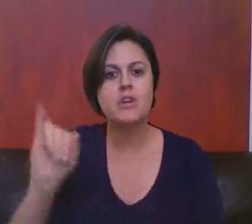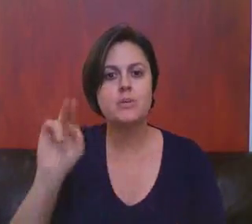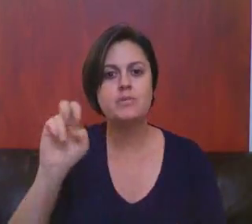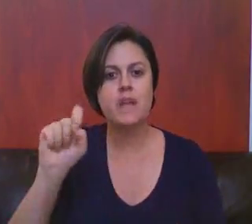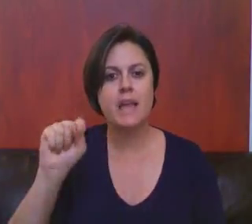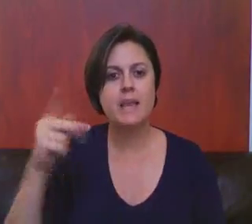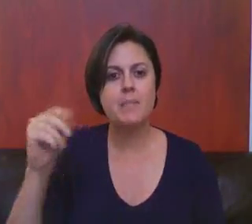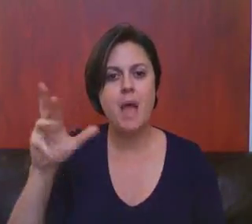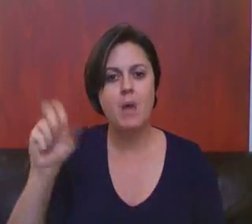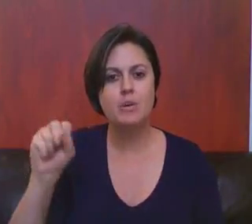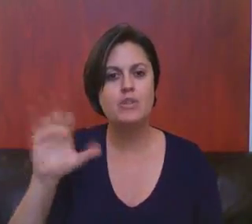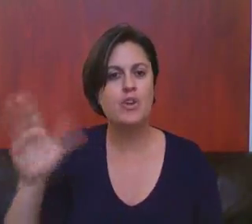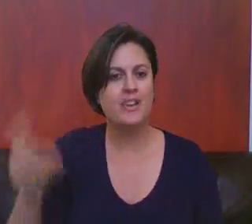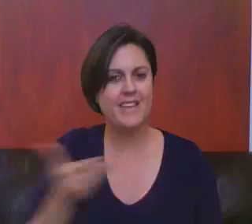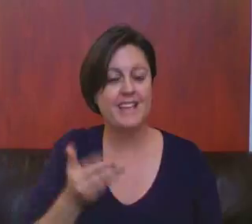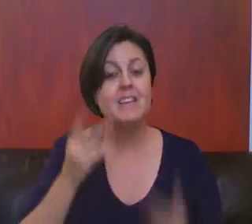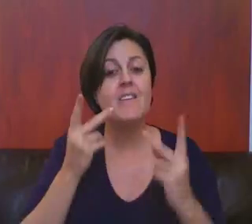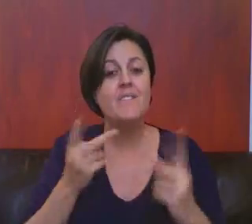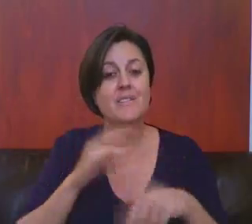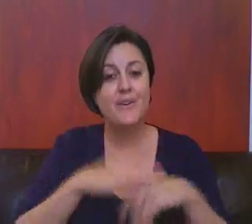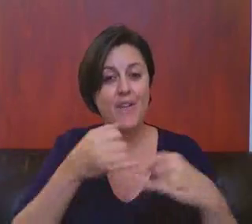us online at divatoolbox.com to hear